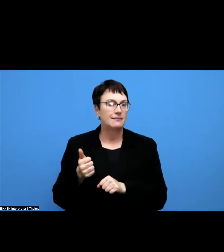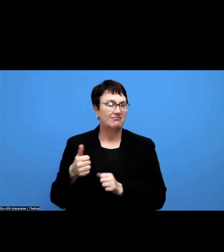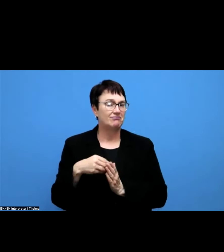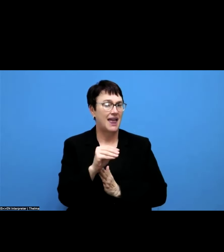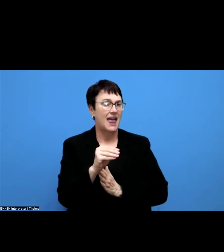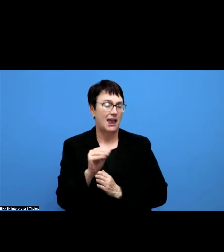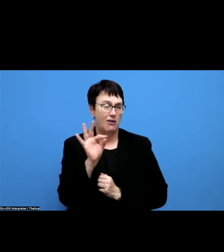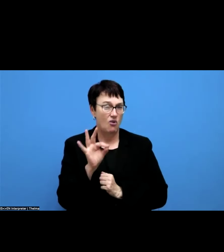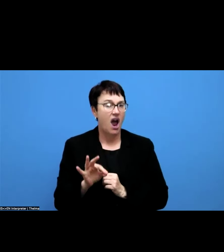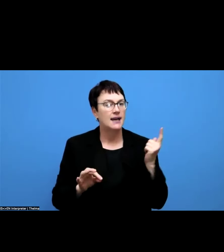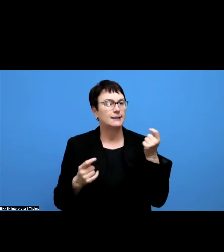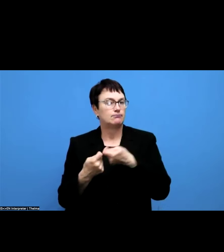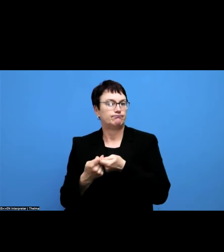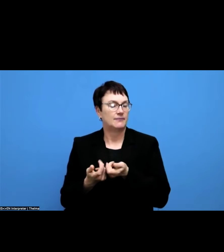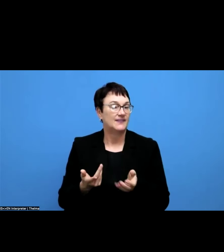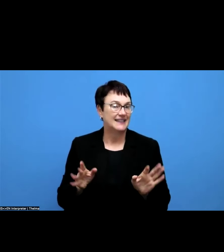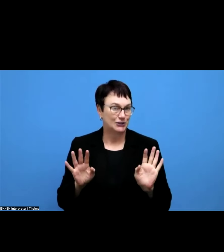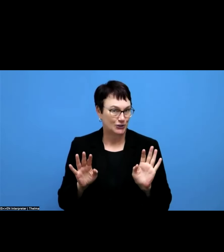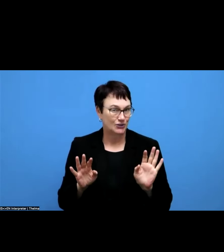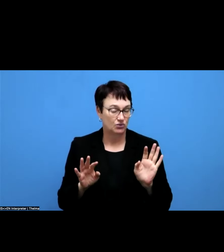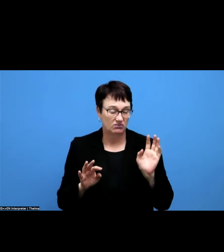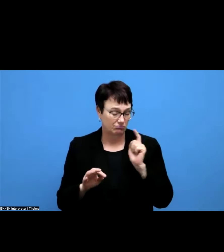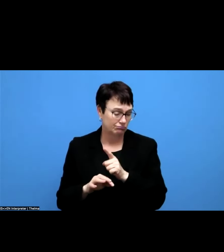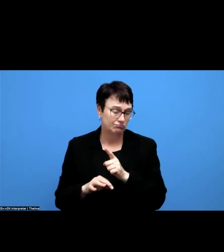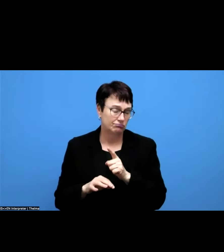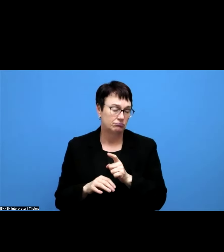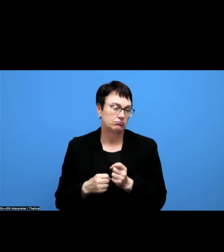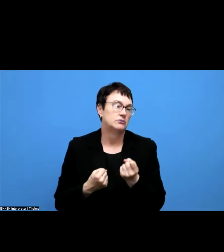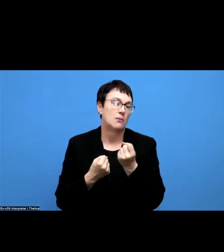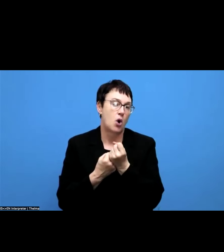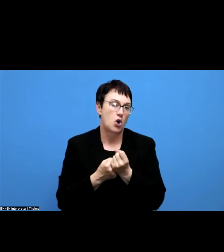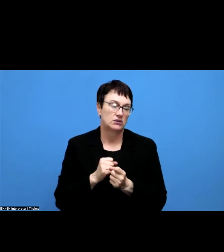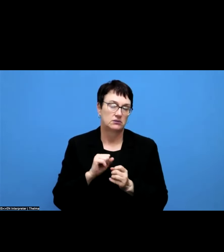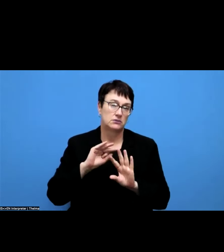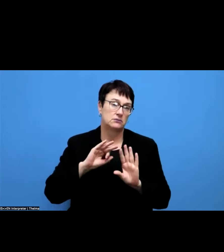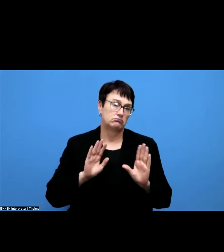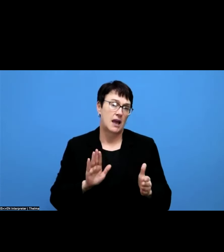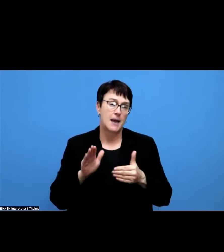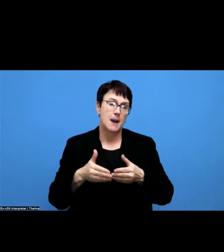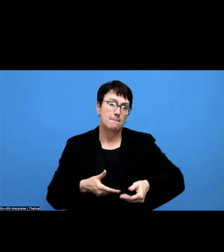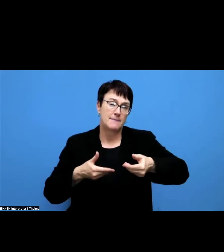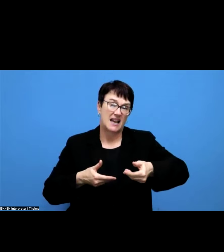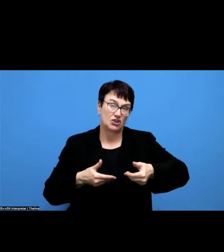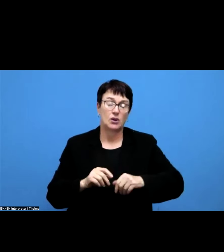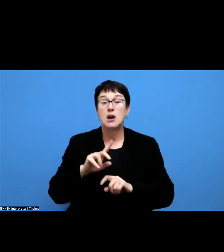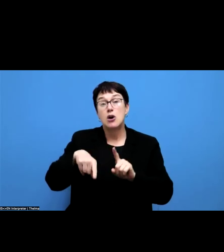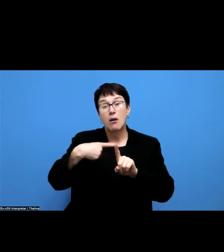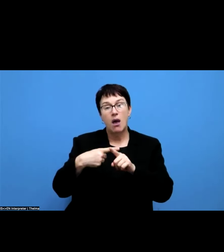minimally, Thank you. because this is a new package. So we are also digitalizing and